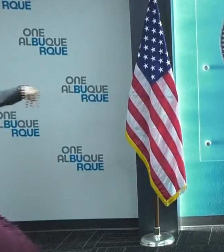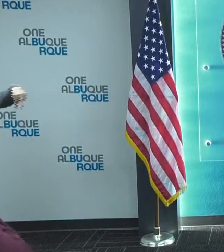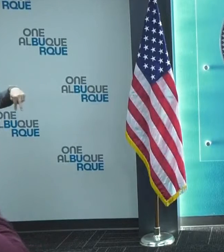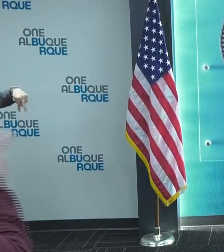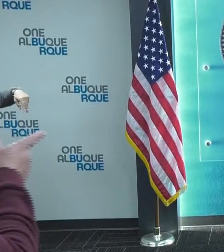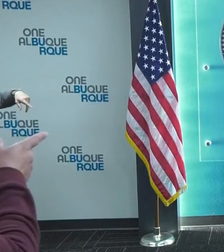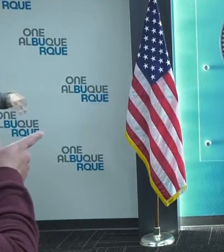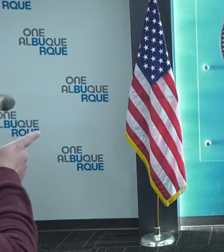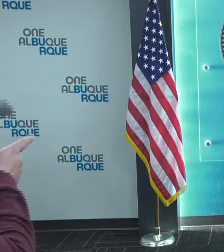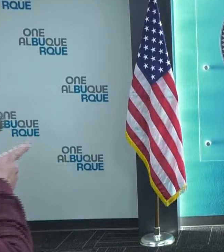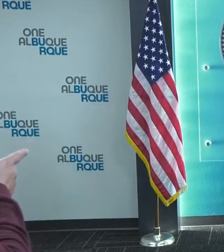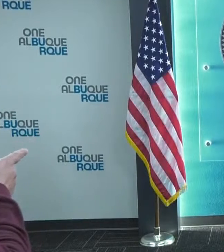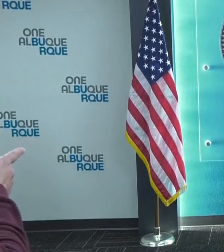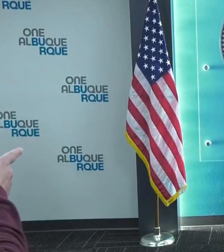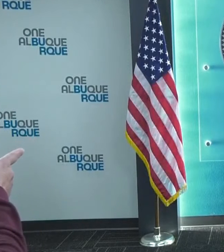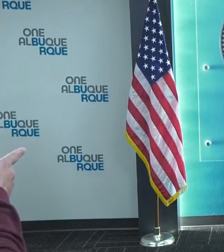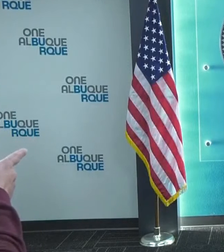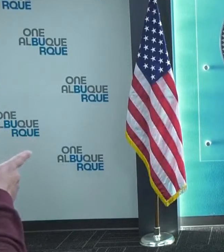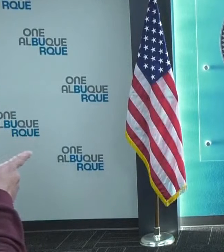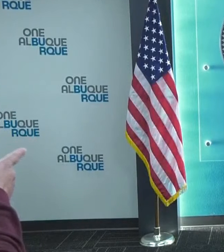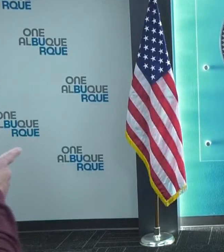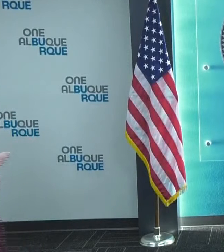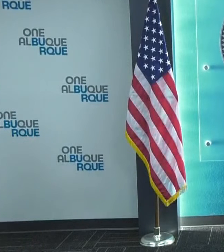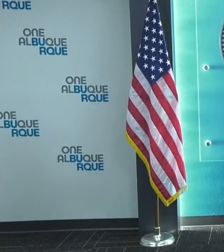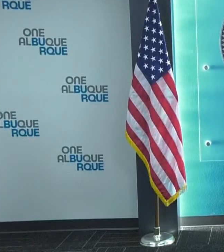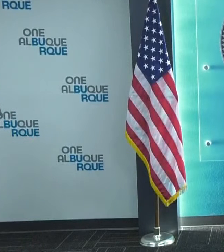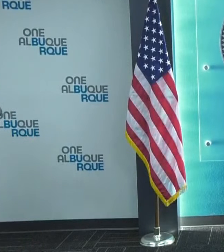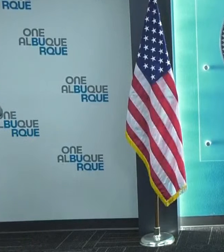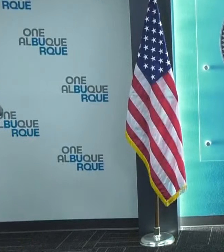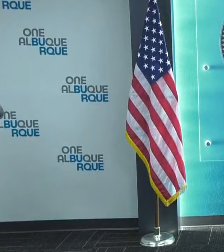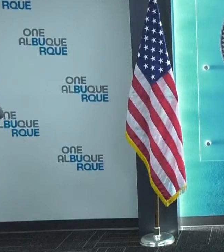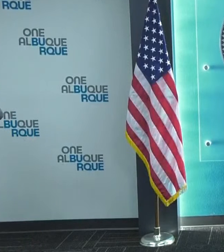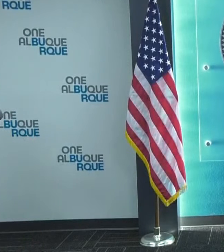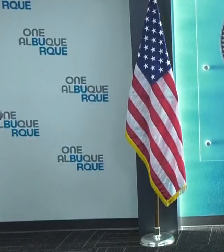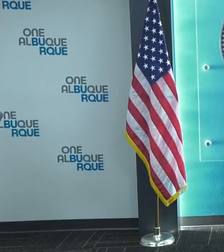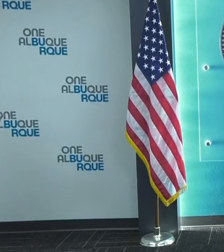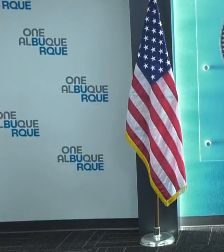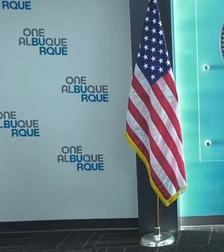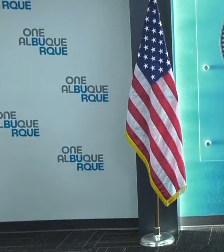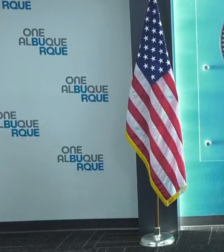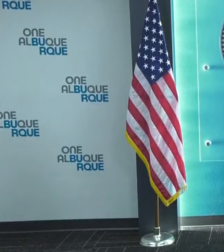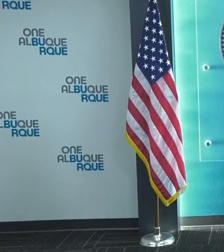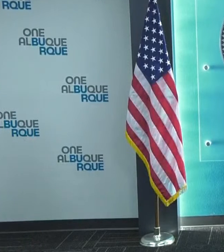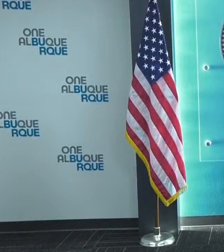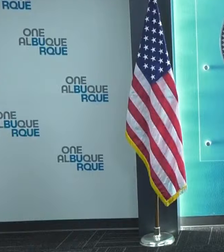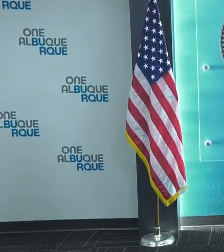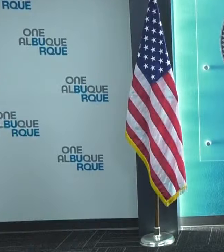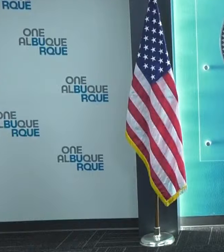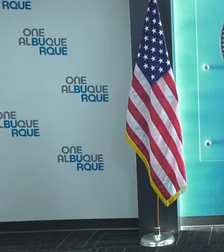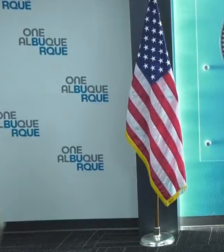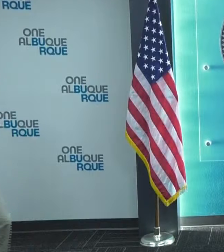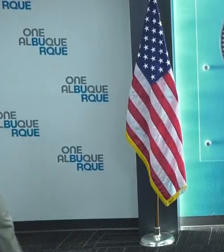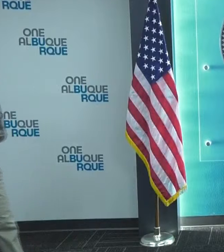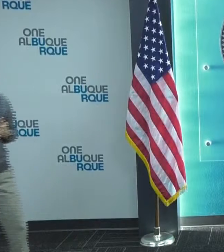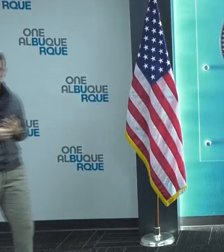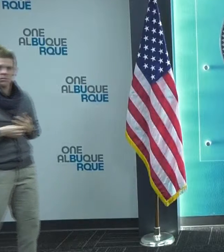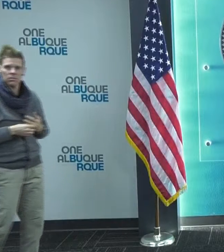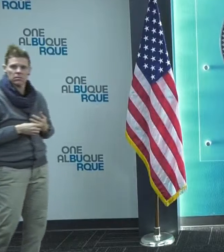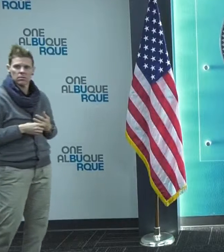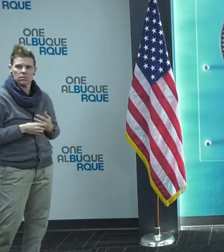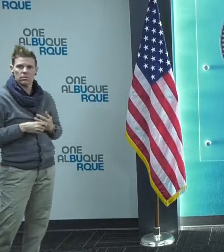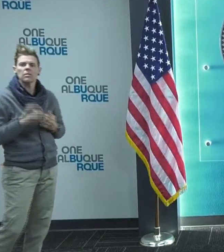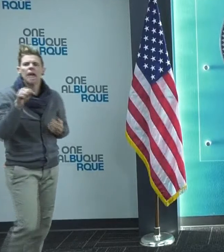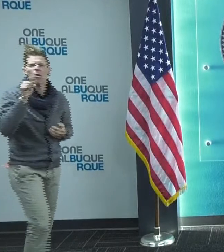Do you want me to stand by the PowerPoint? There won't be any speakers. Tell her to get as close as you can to the microphone.